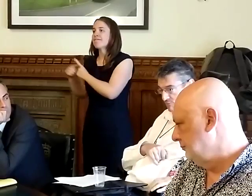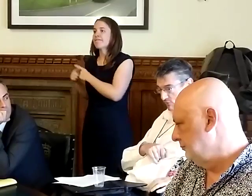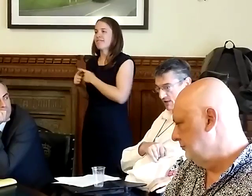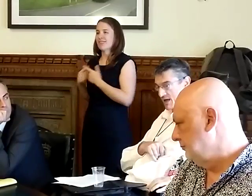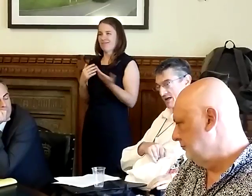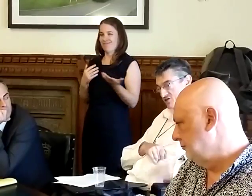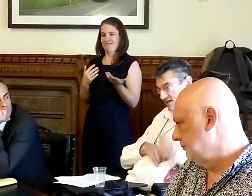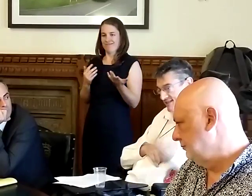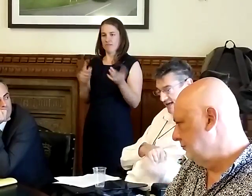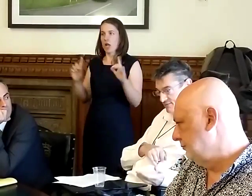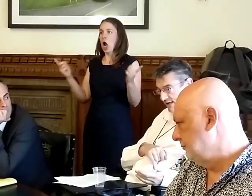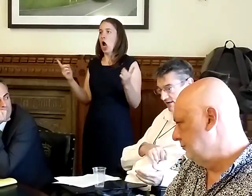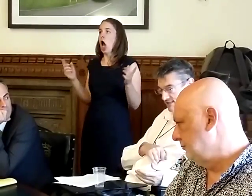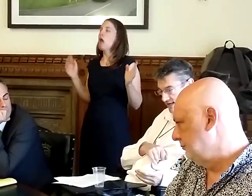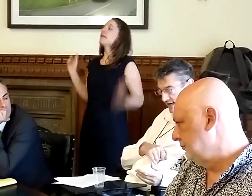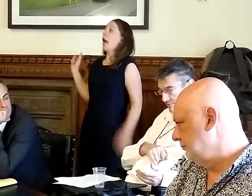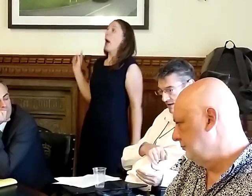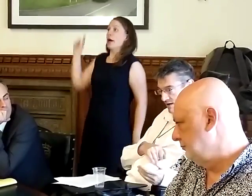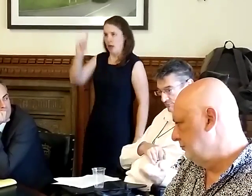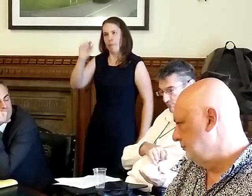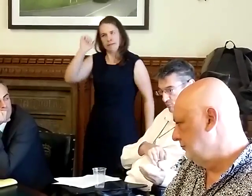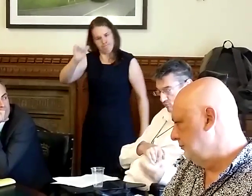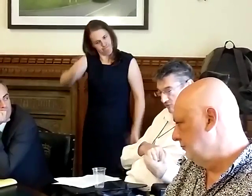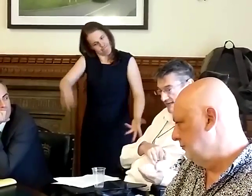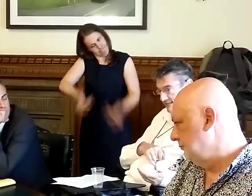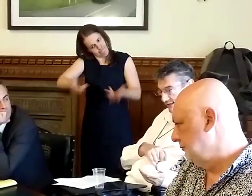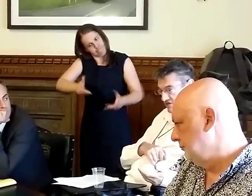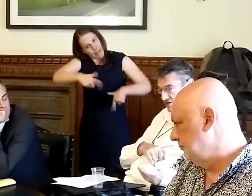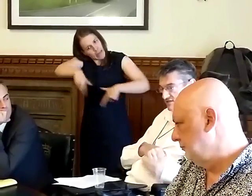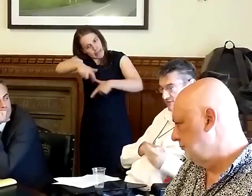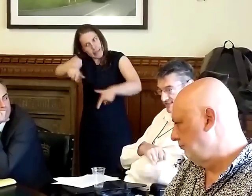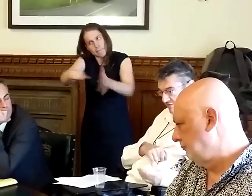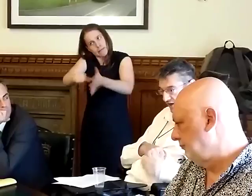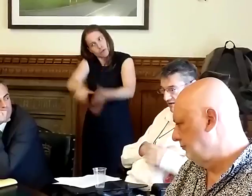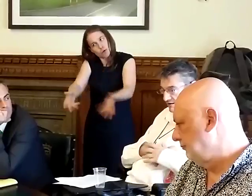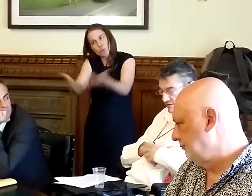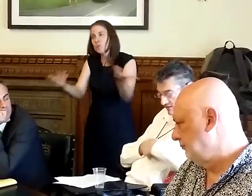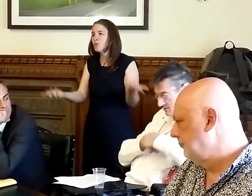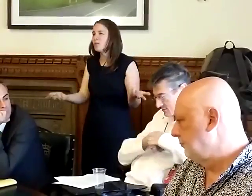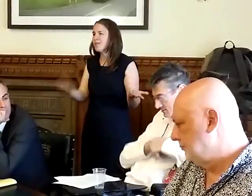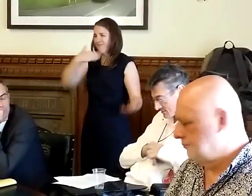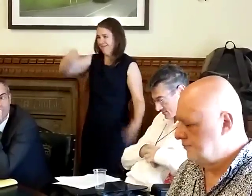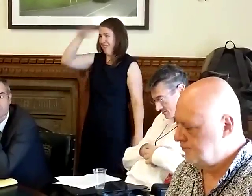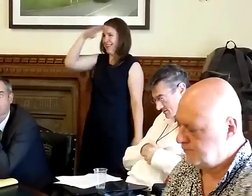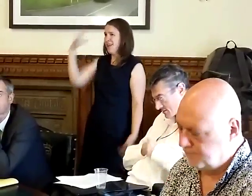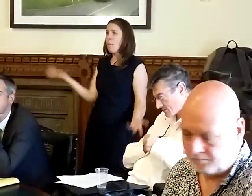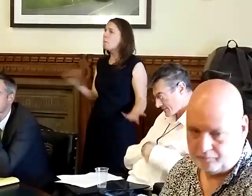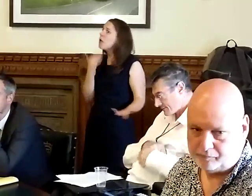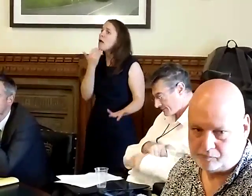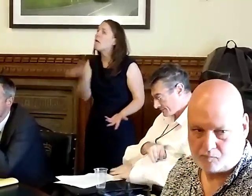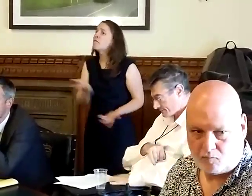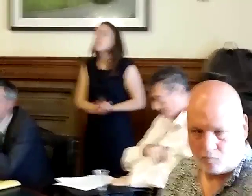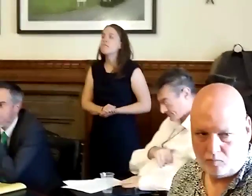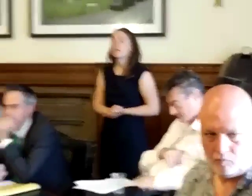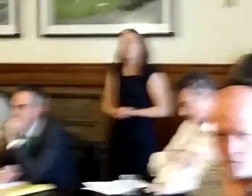with disabled people and just keep telling us to keep raising the issues. We're sick of it.